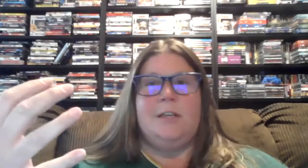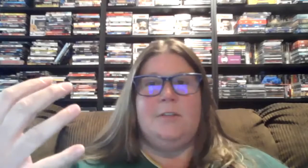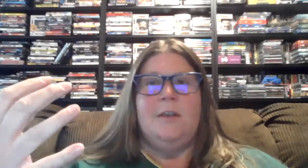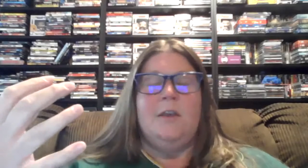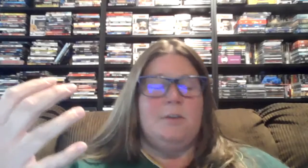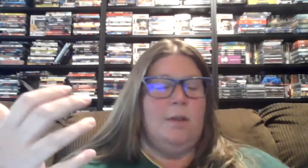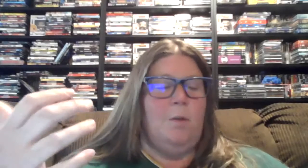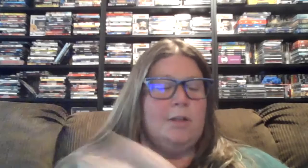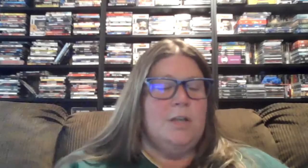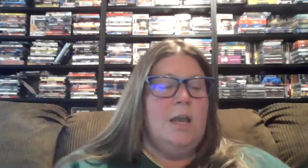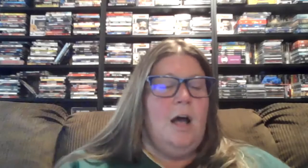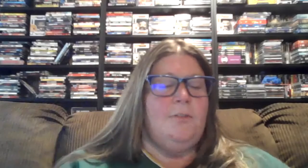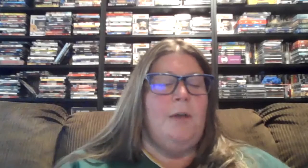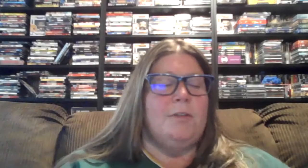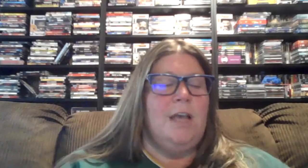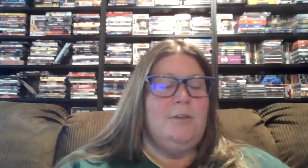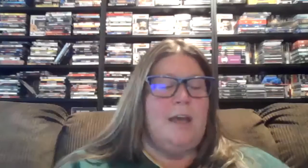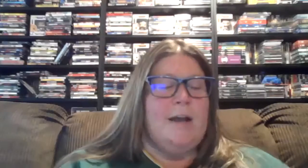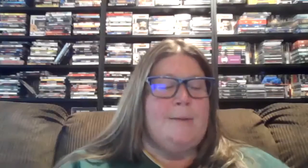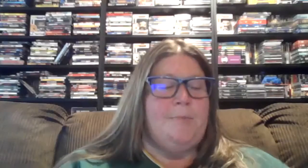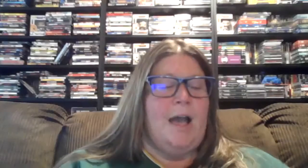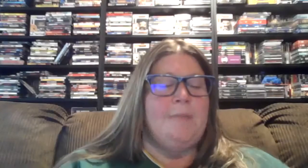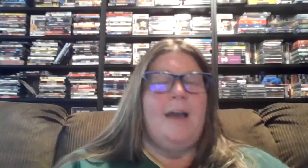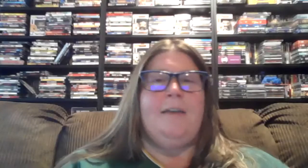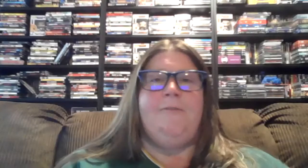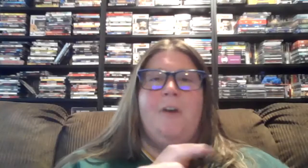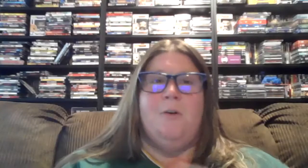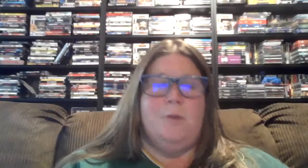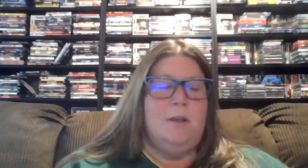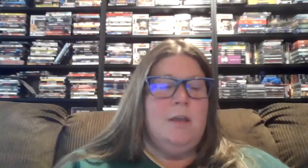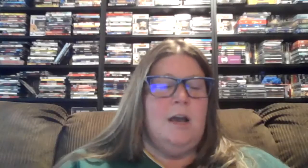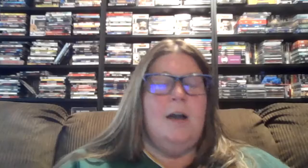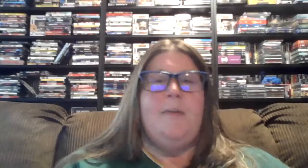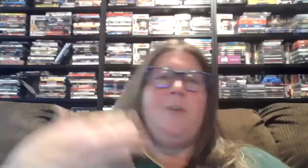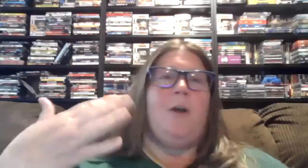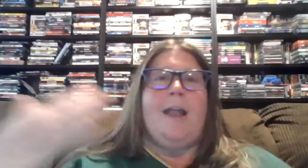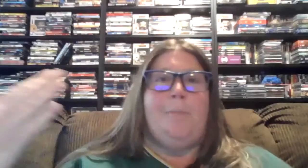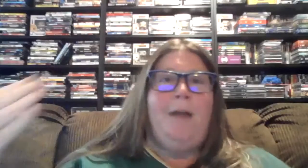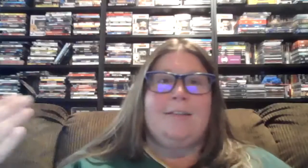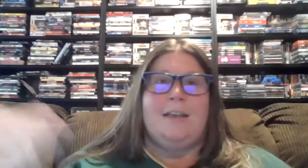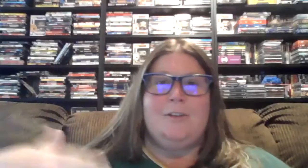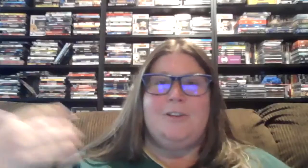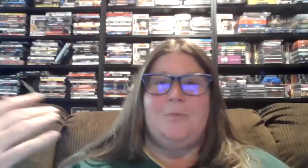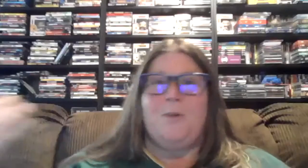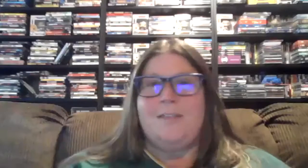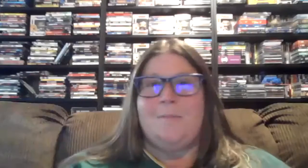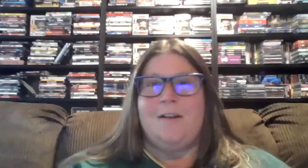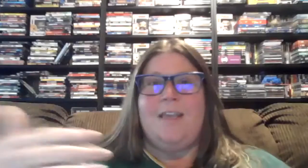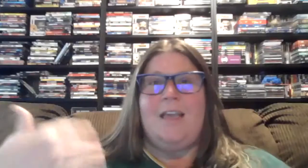skills, you can watch. Also, I will tell you that on my phone, if you're at a practice or you're with somebody